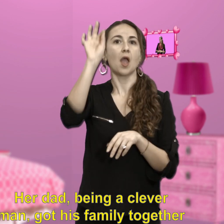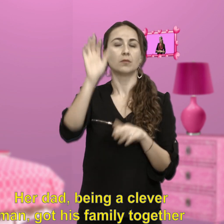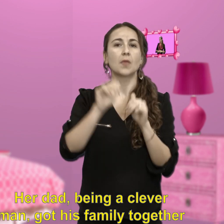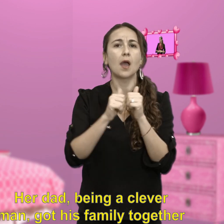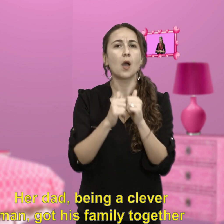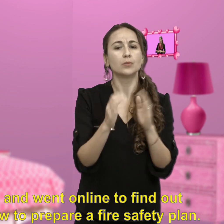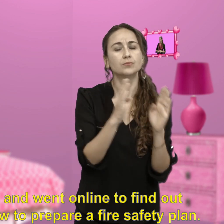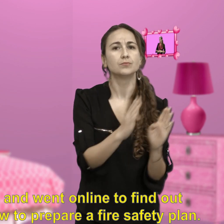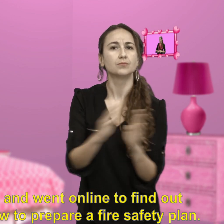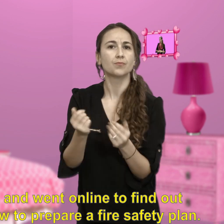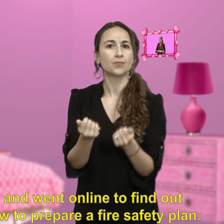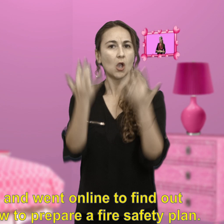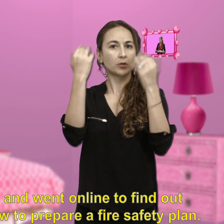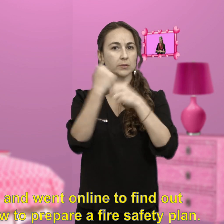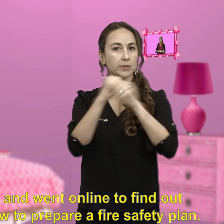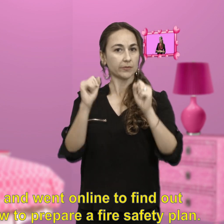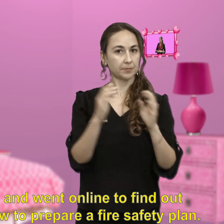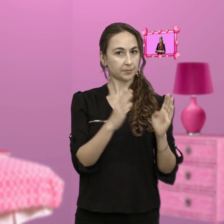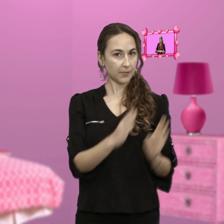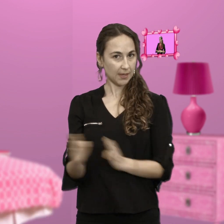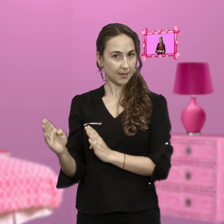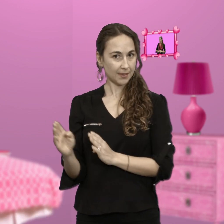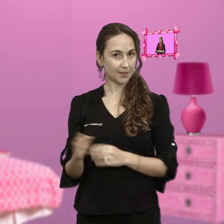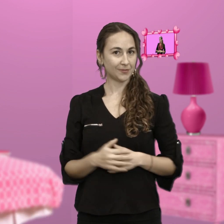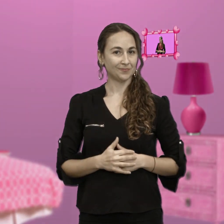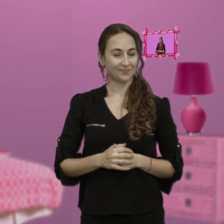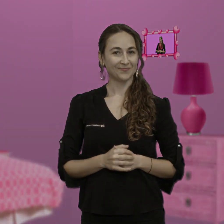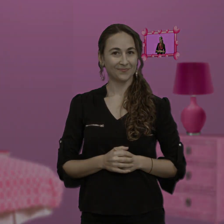went online to find out how to prepare a fire safety plan.